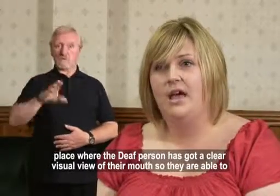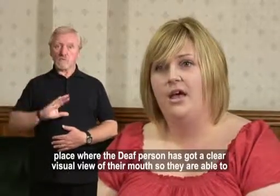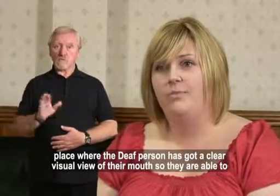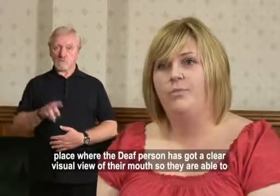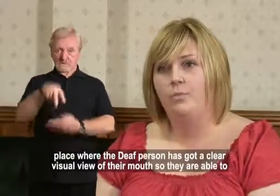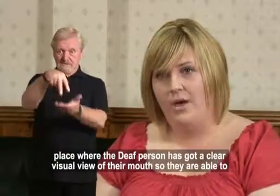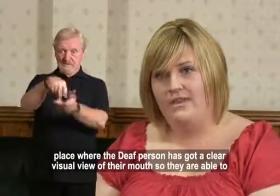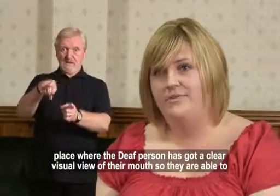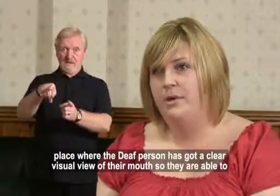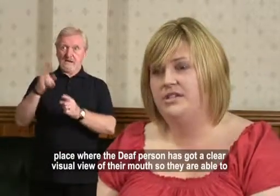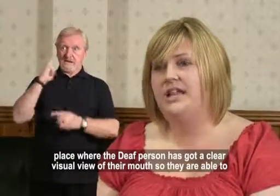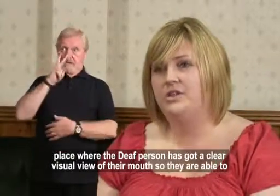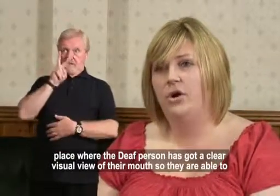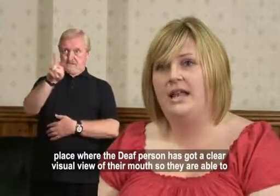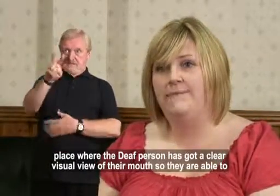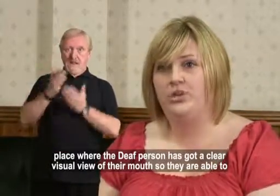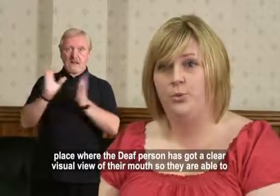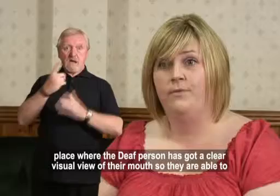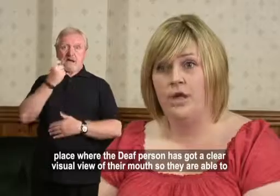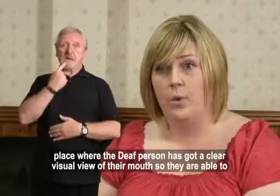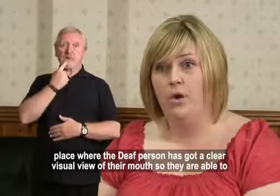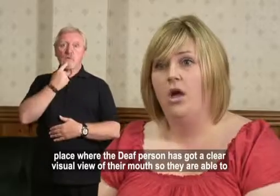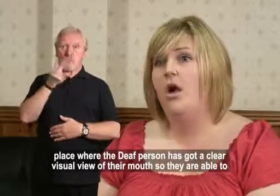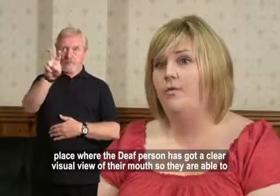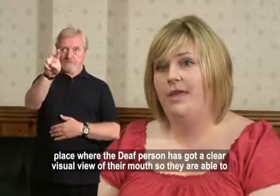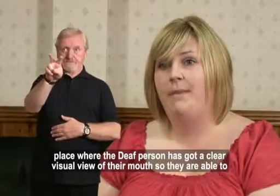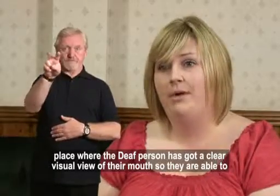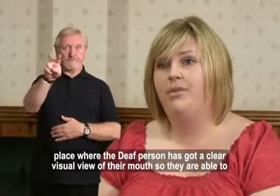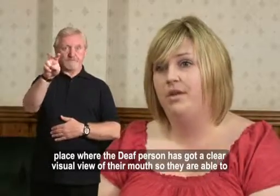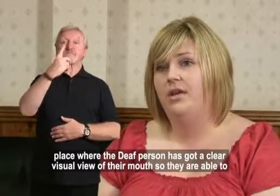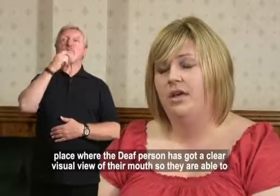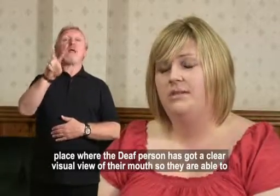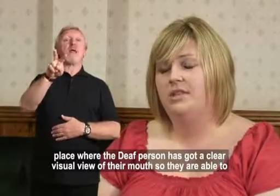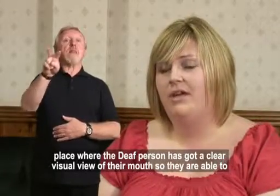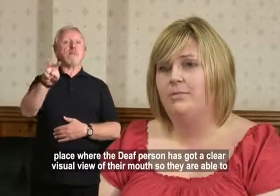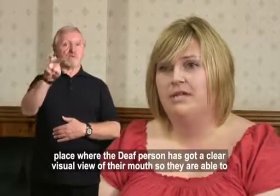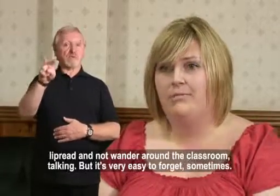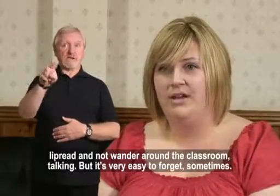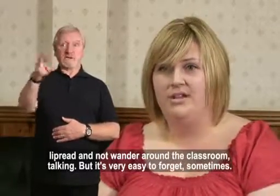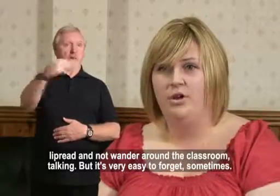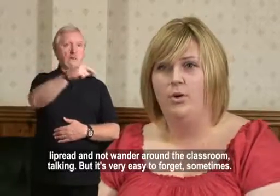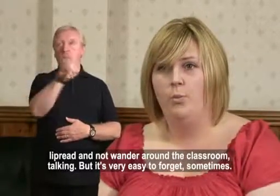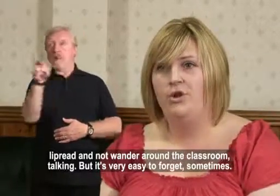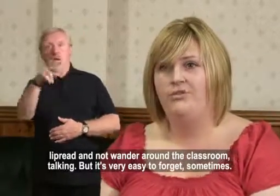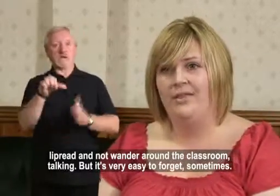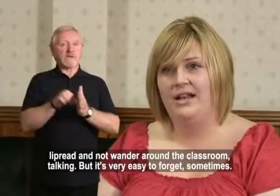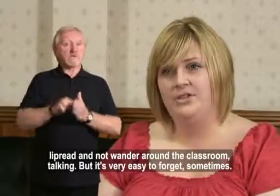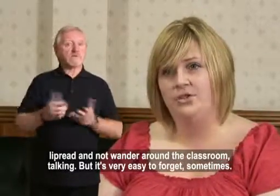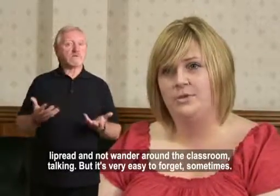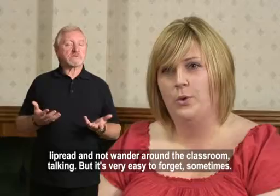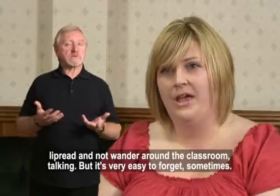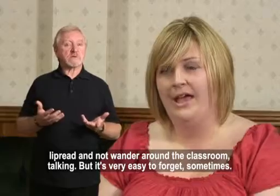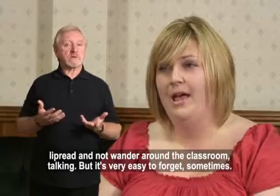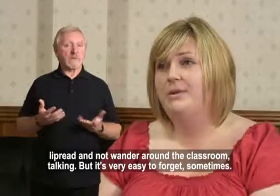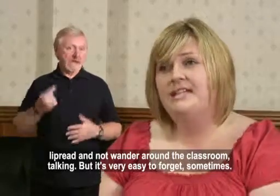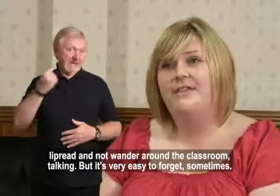place where the deaf person has got a clear visual view of their mouth, so they're able to lip read and not wander around the